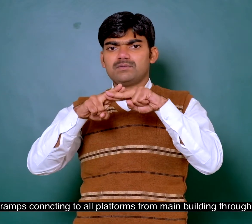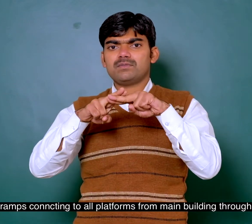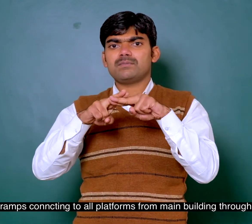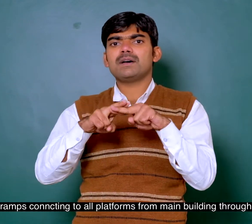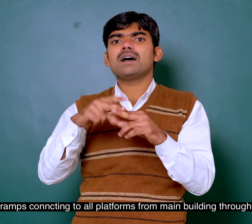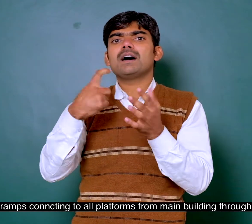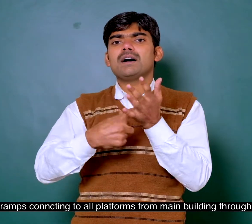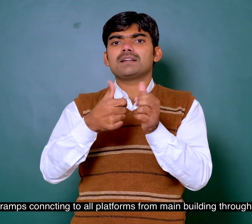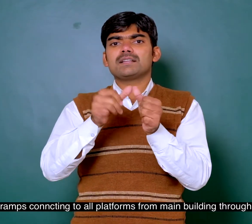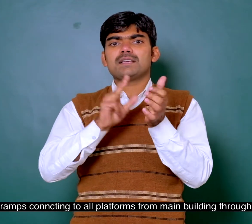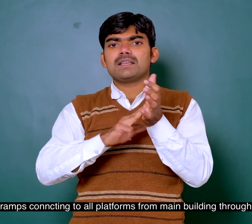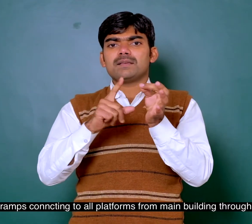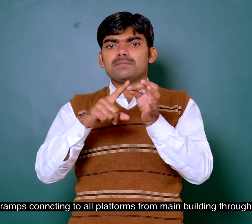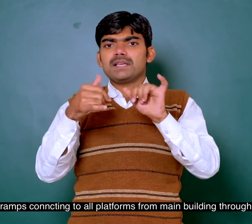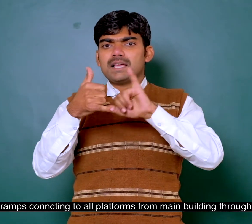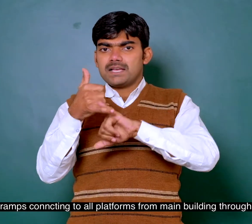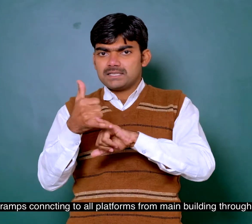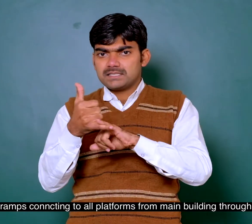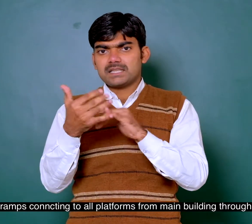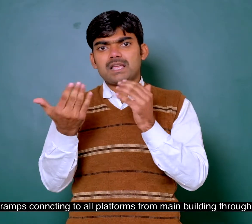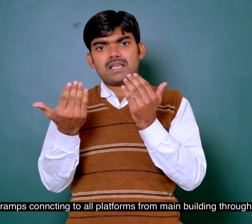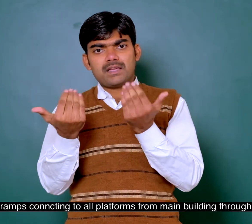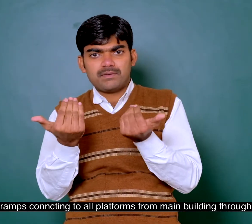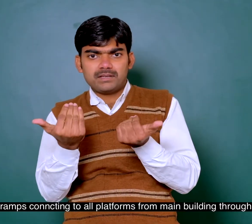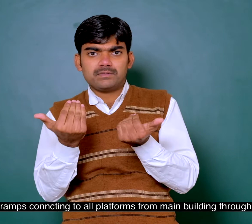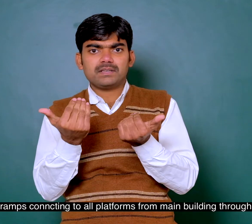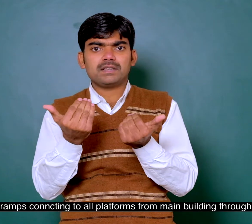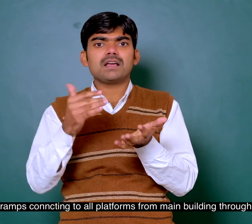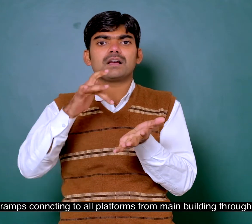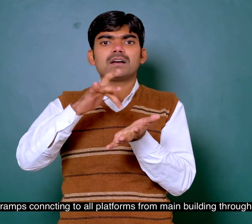all platforms from main building through subway.